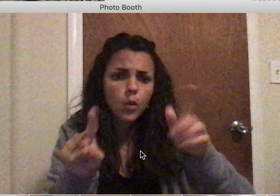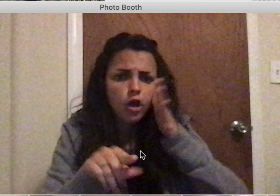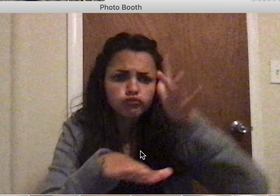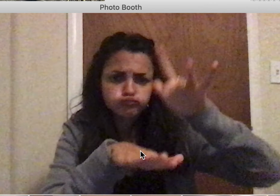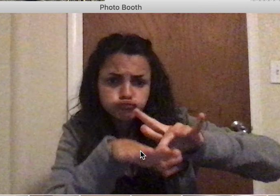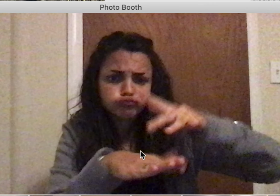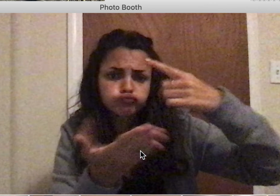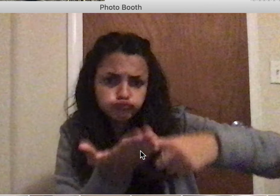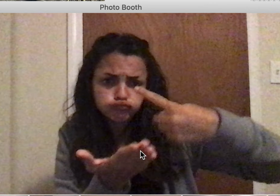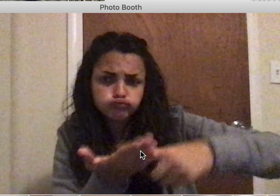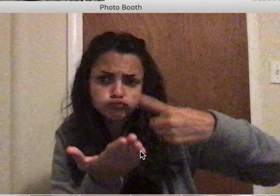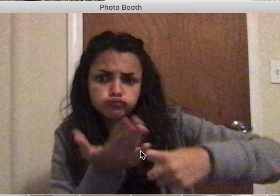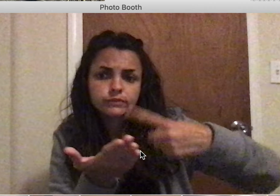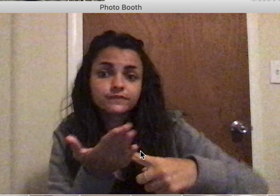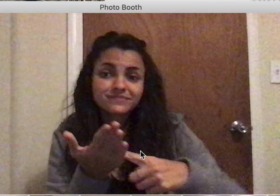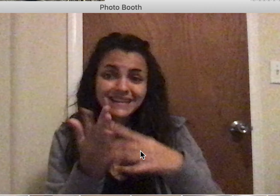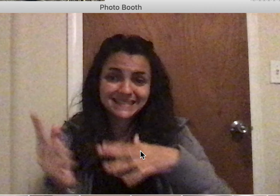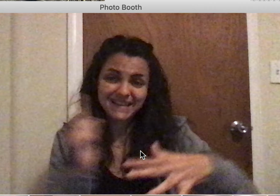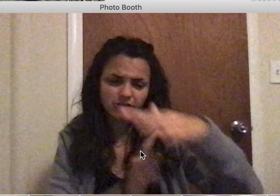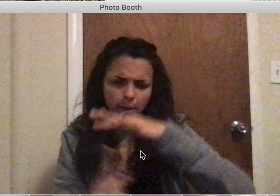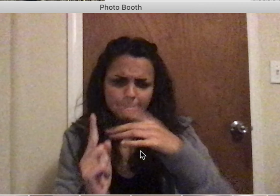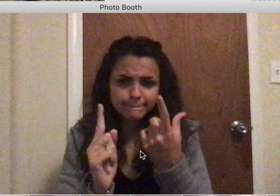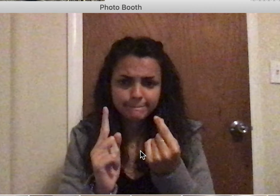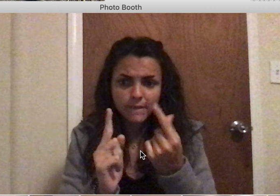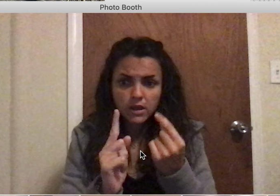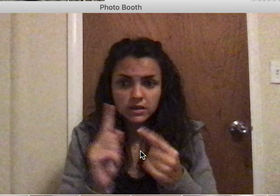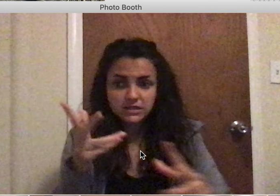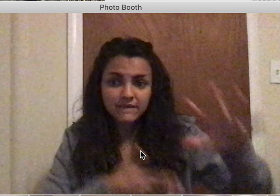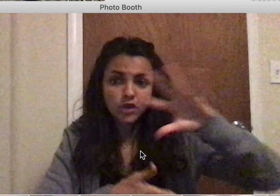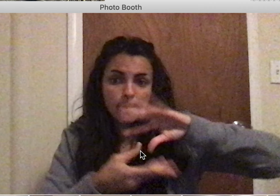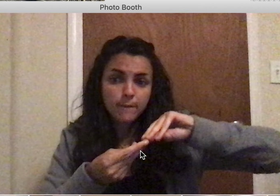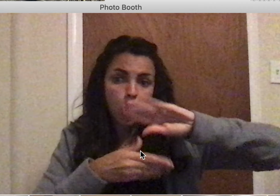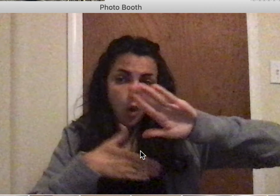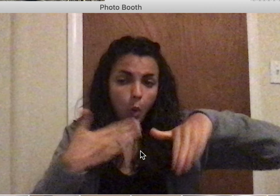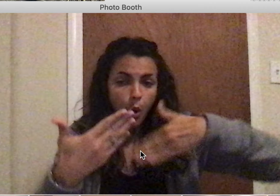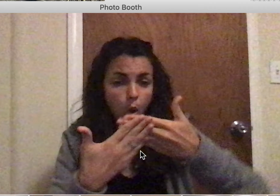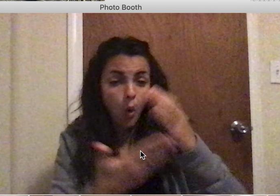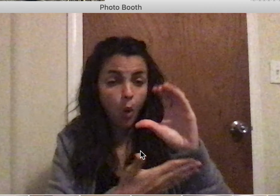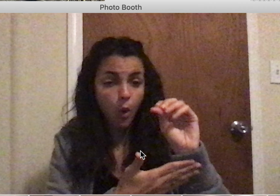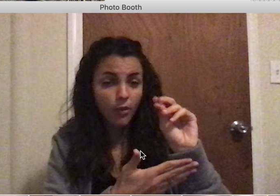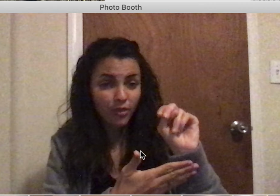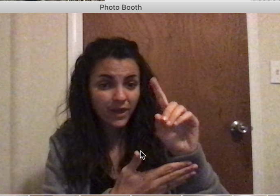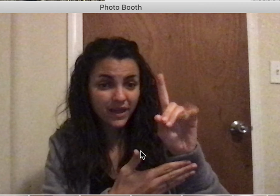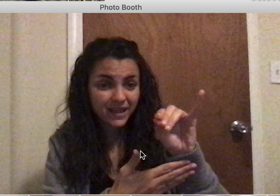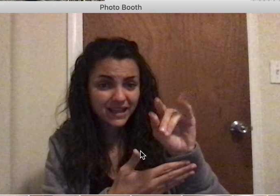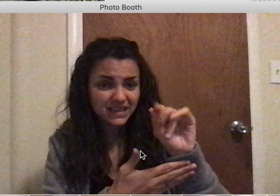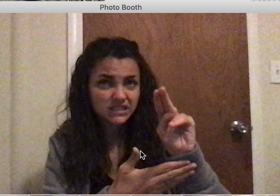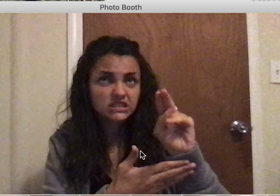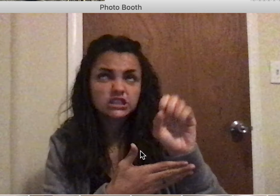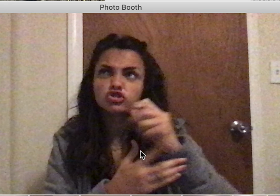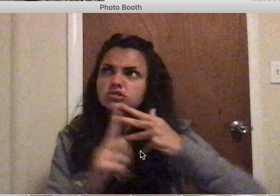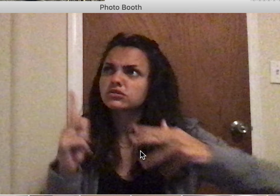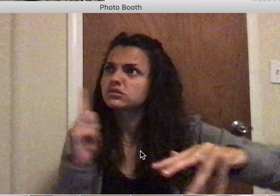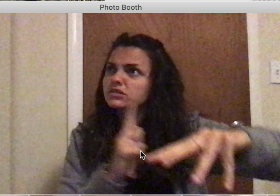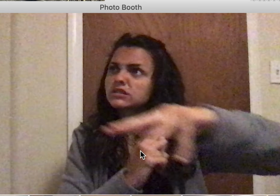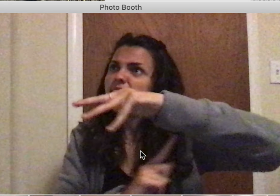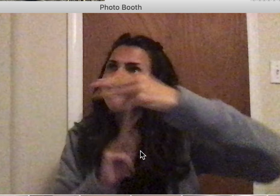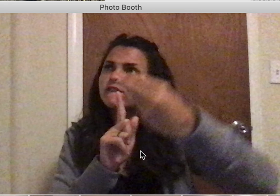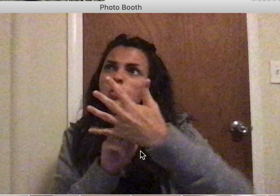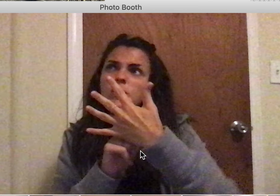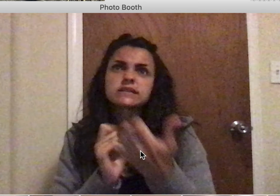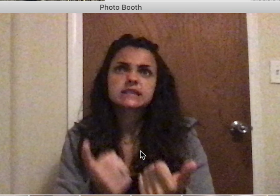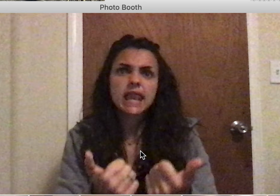So what is the environment? The environment is the sum of all the conditions surrounding us that influence life. So if you look at